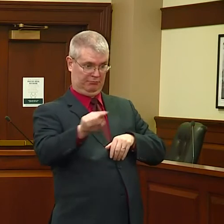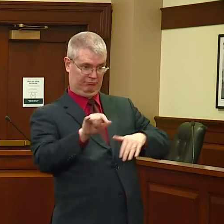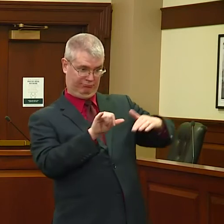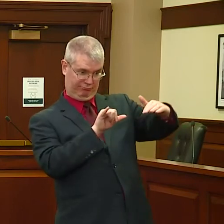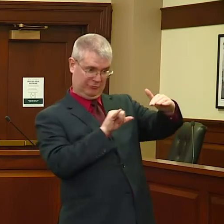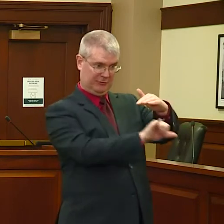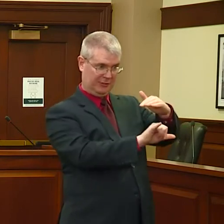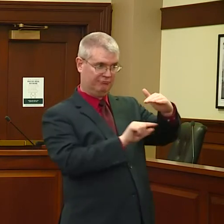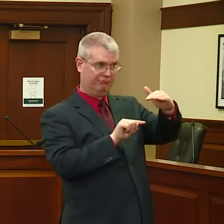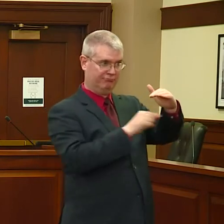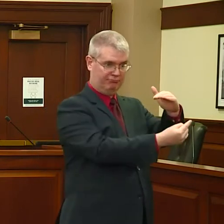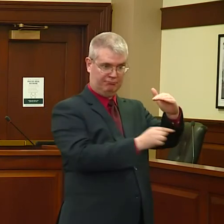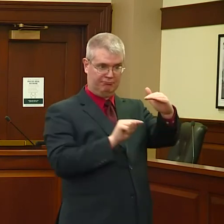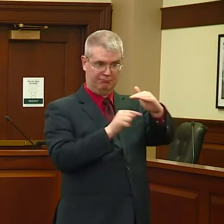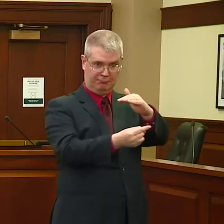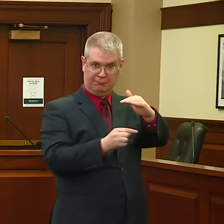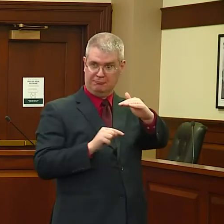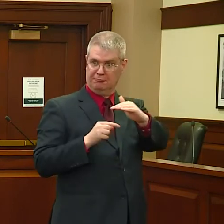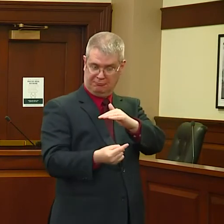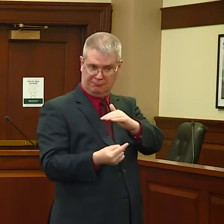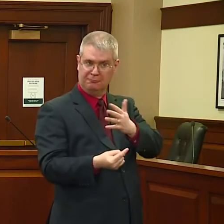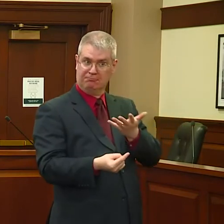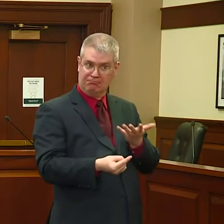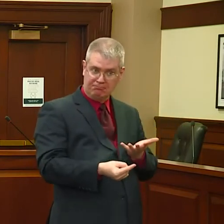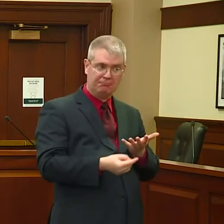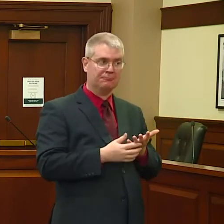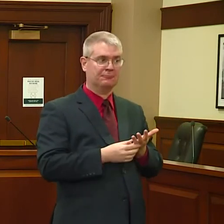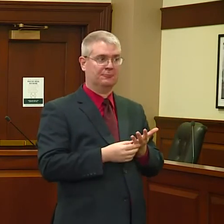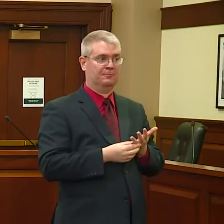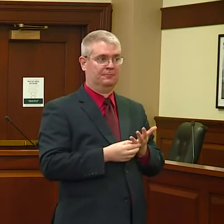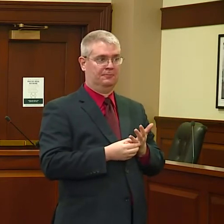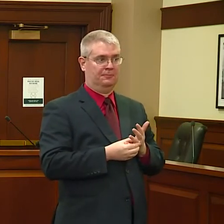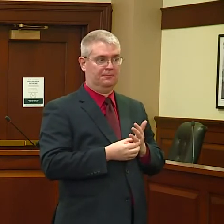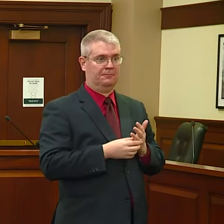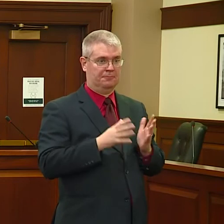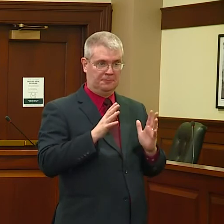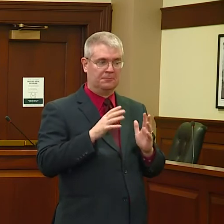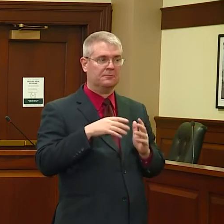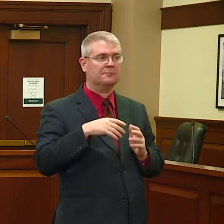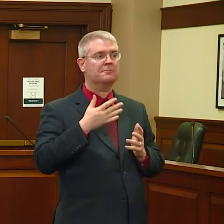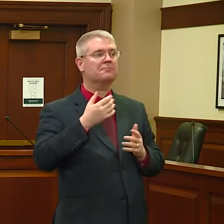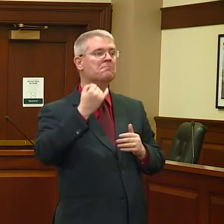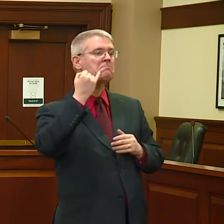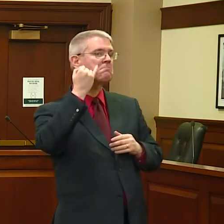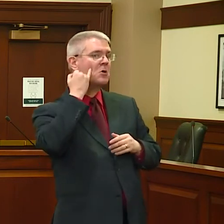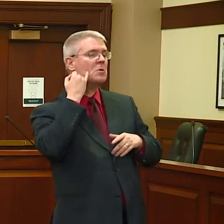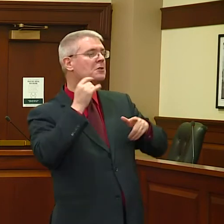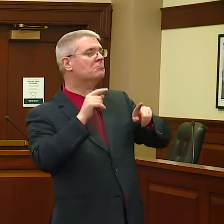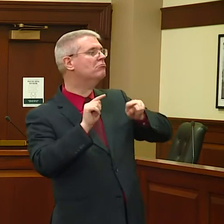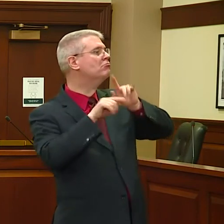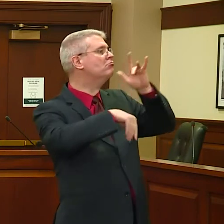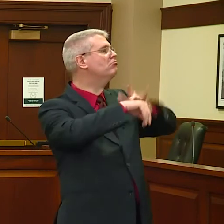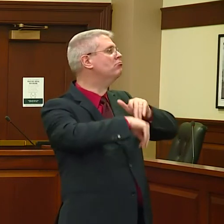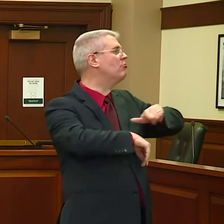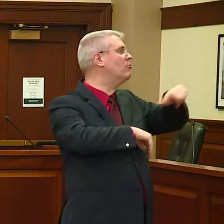is on that list, unfortunately. But we all know that Idaho is actually part of 4